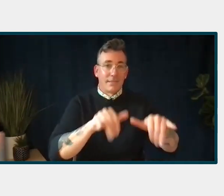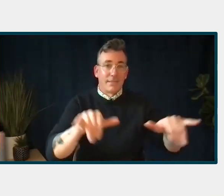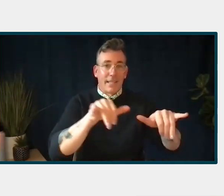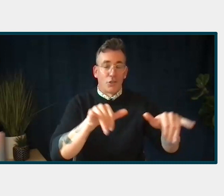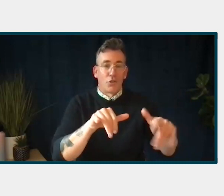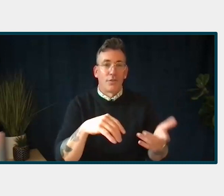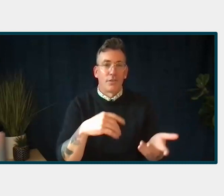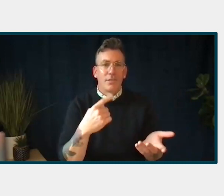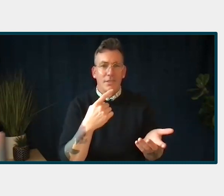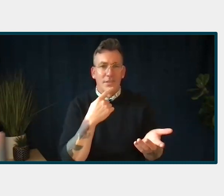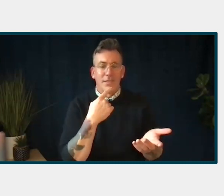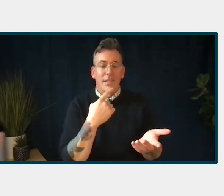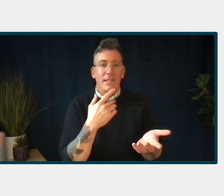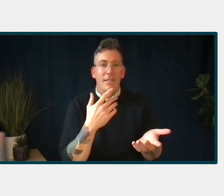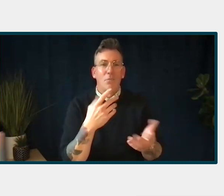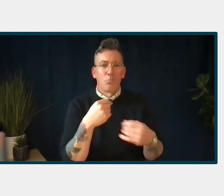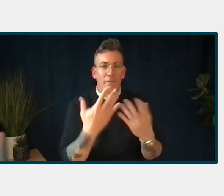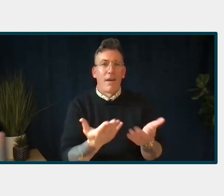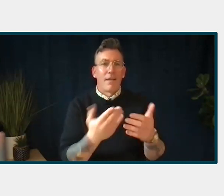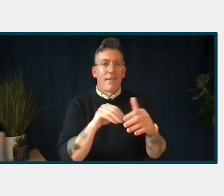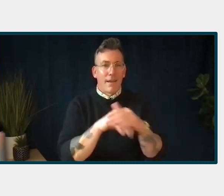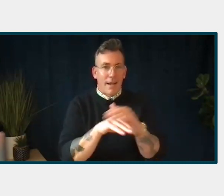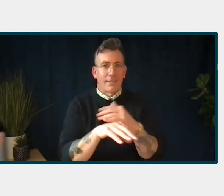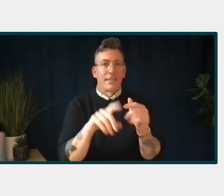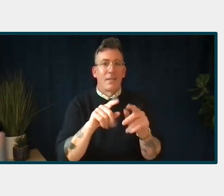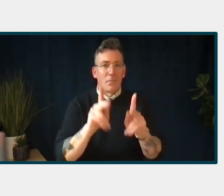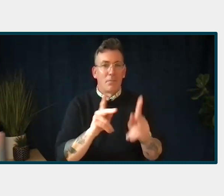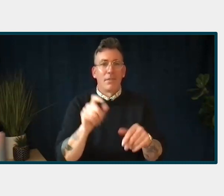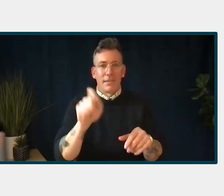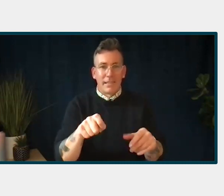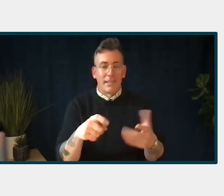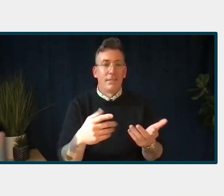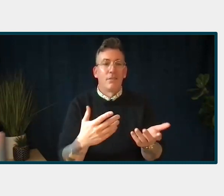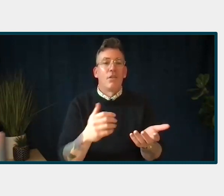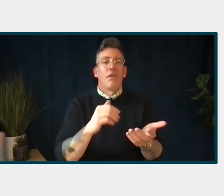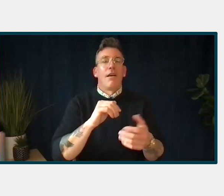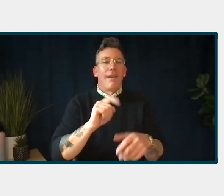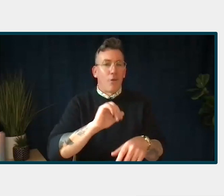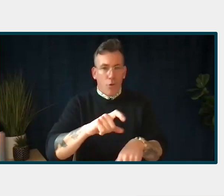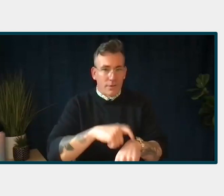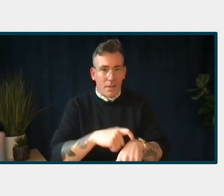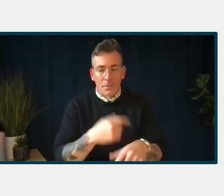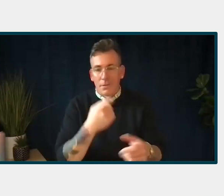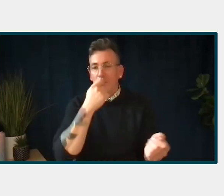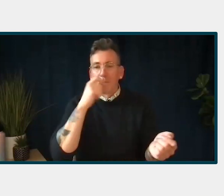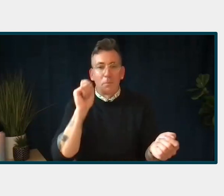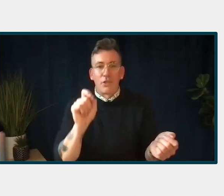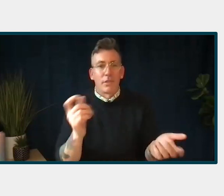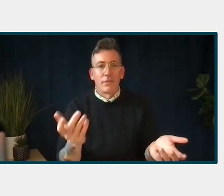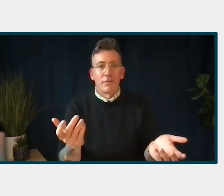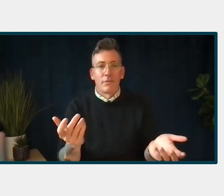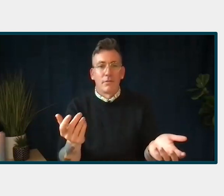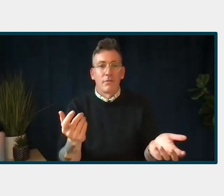Now, the justice standard says provide access to people who need it at